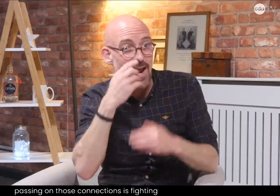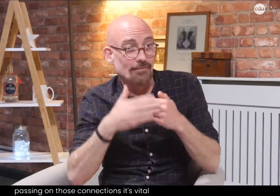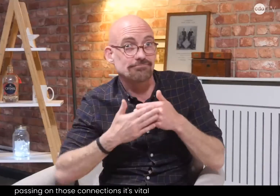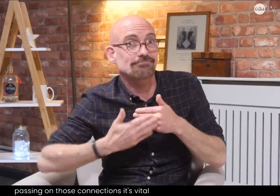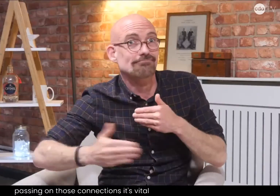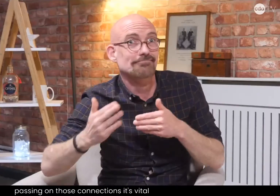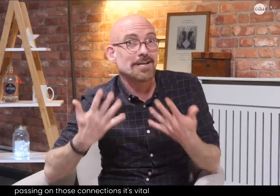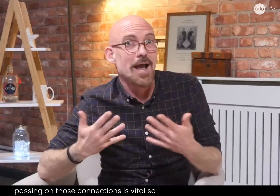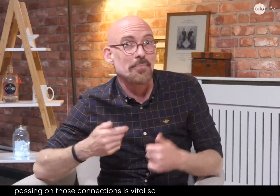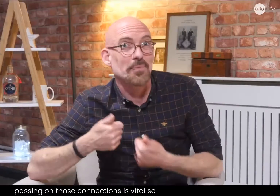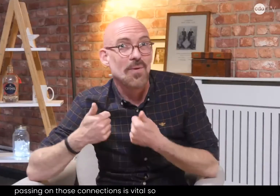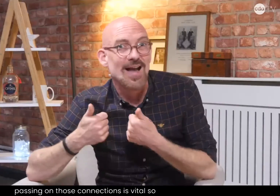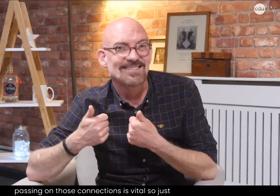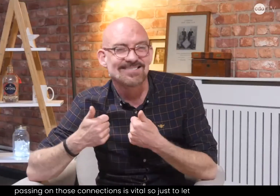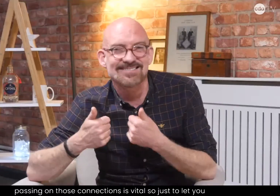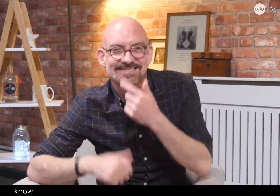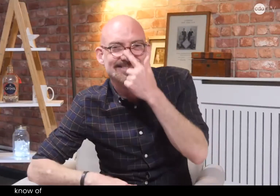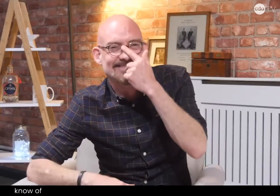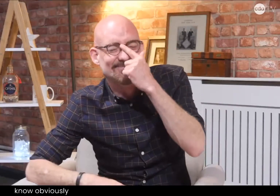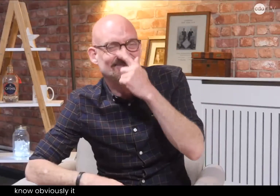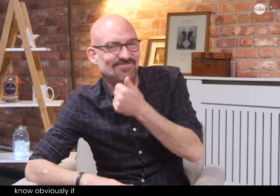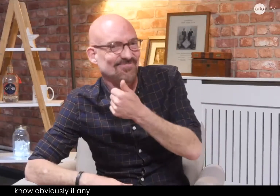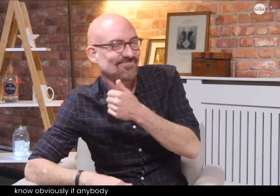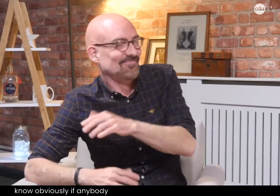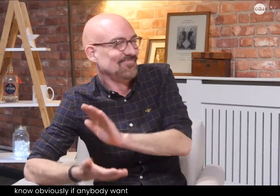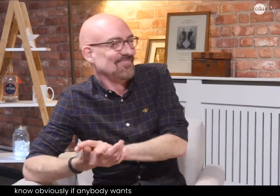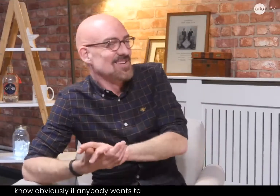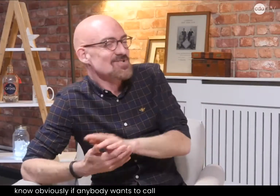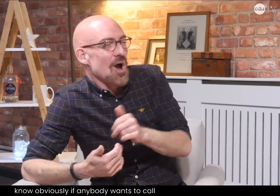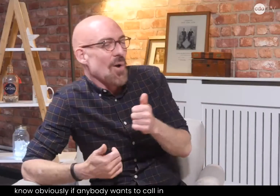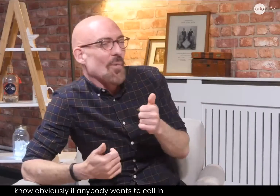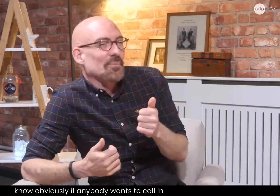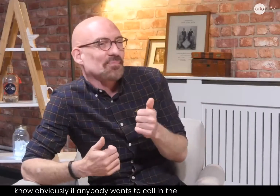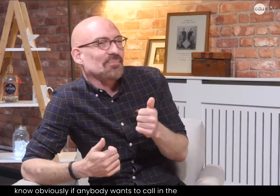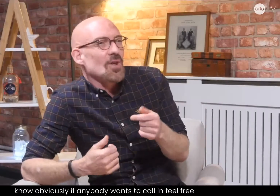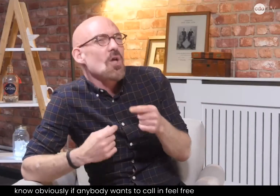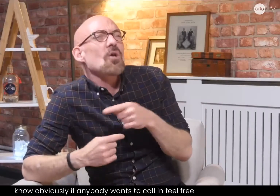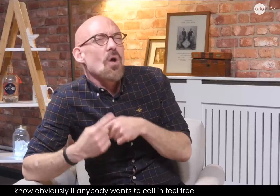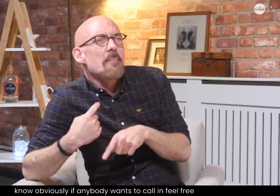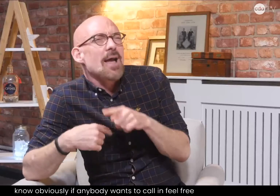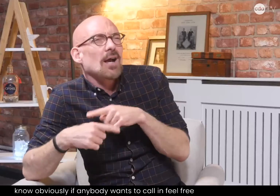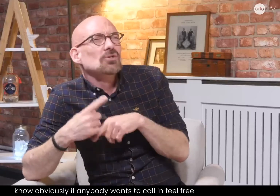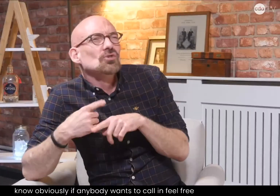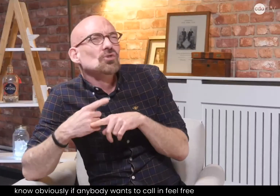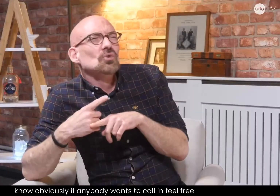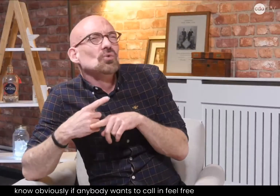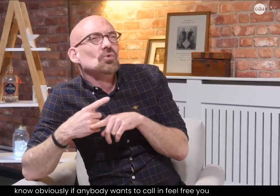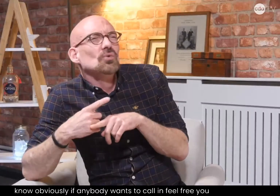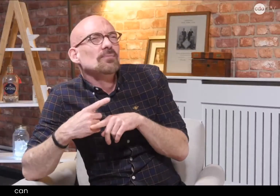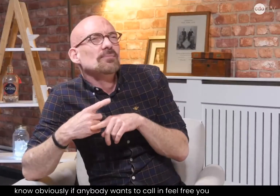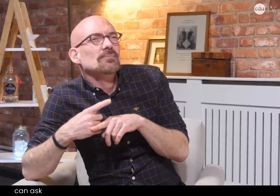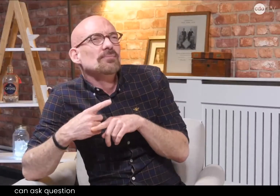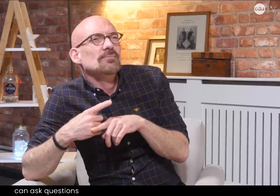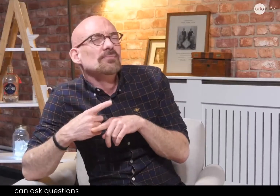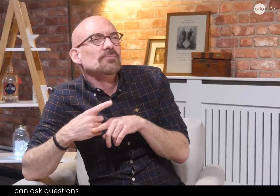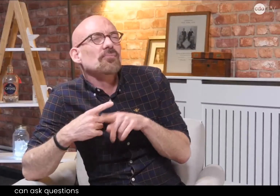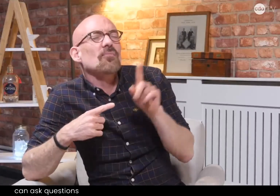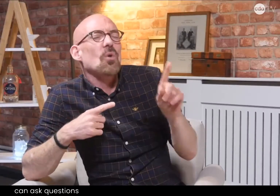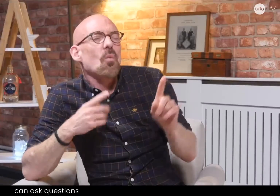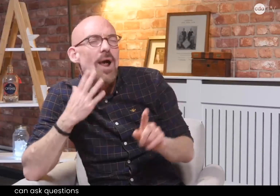let you know, obviously, if anybody wants to call in, feel free. You can ask questions. So I'll just go